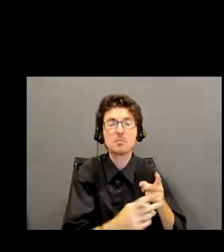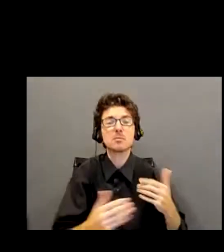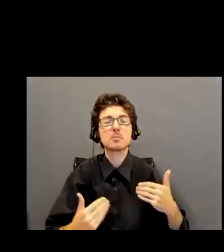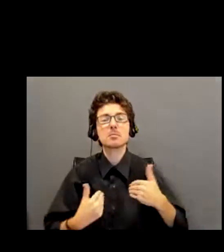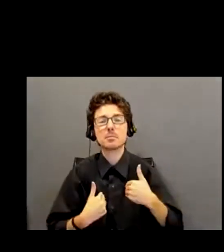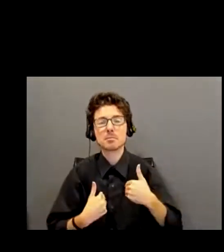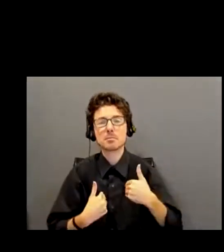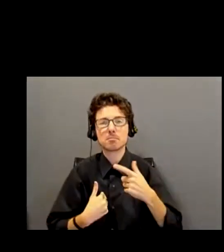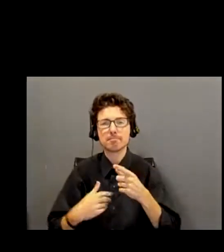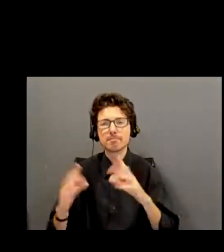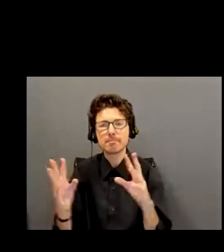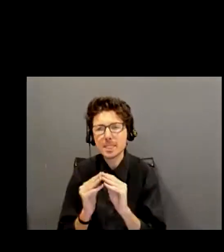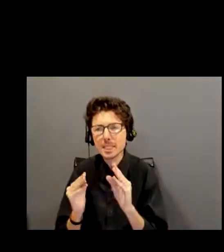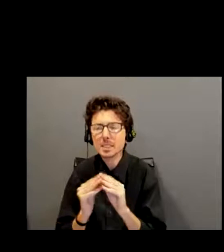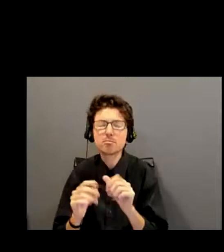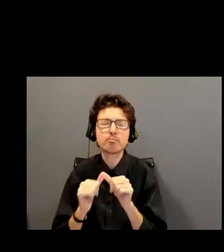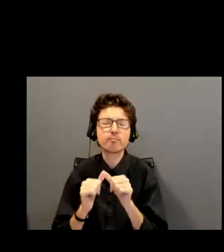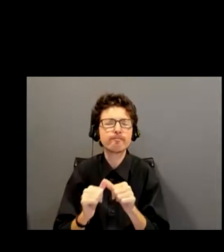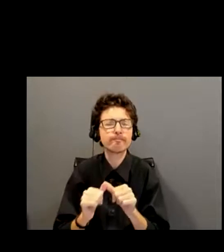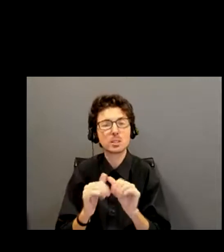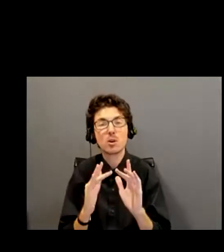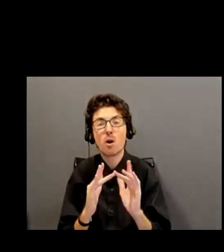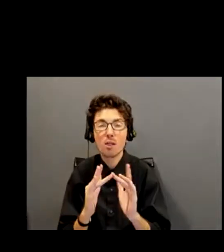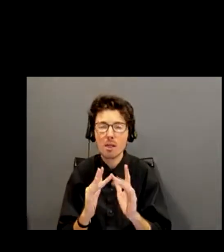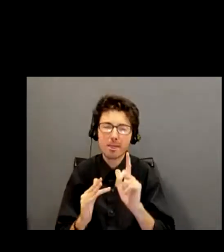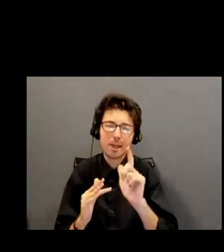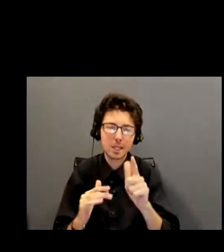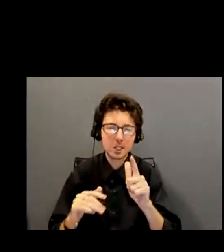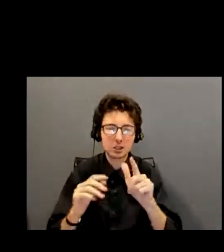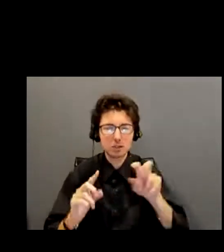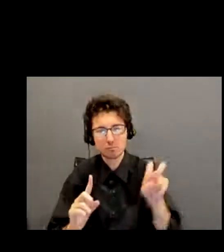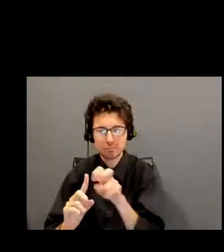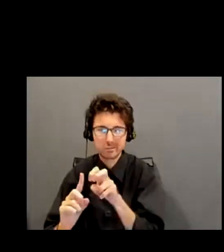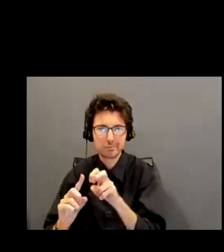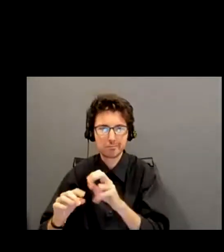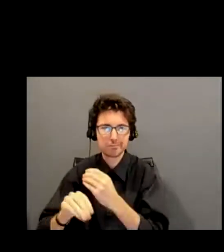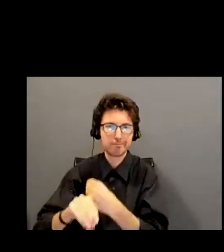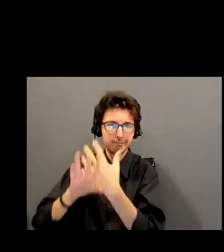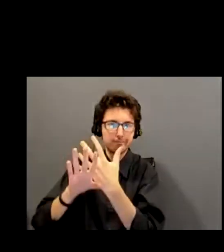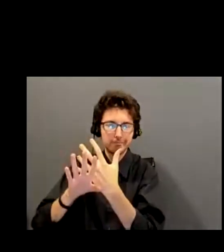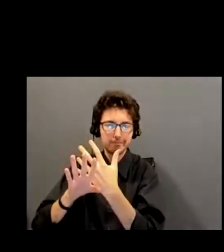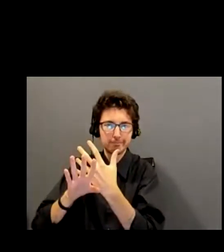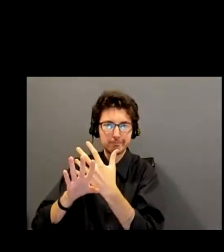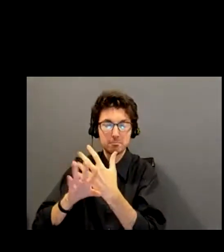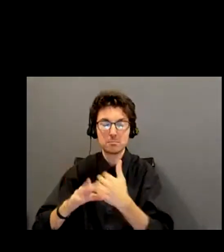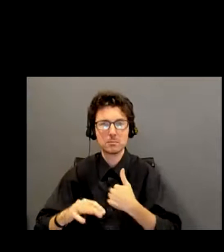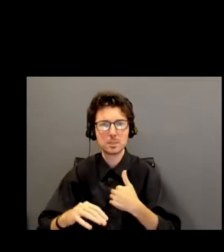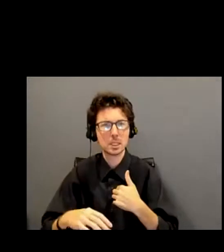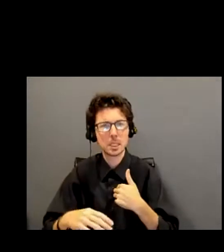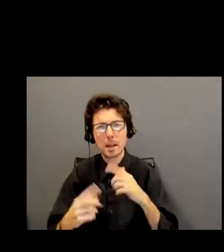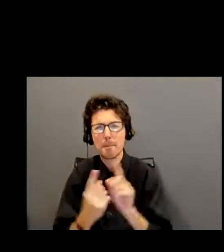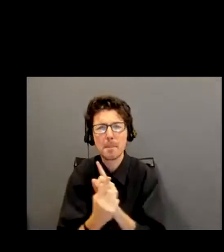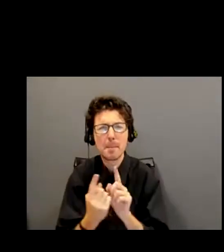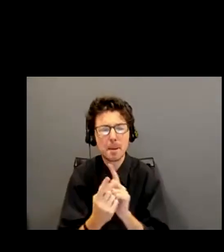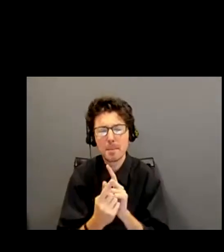which later continued online. And I had the privilege to meet more than 100 of the